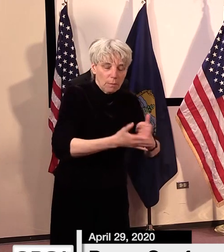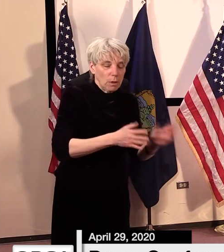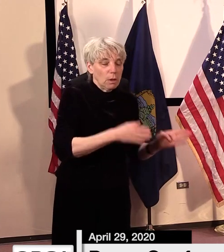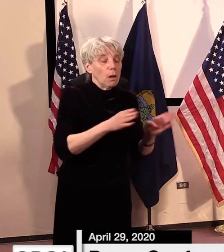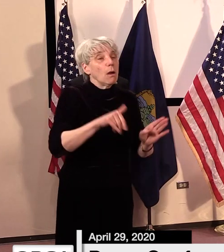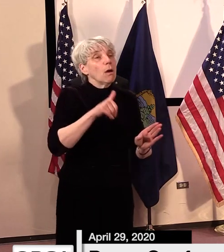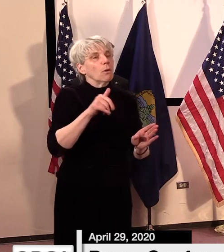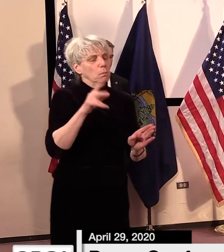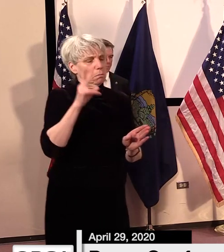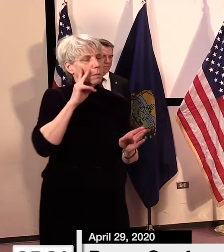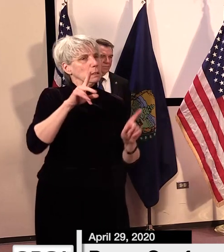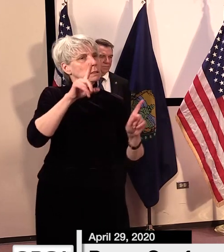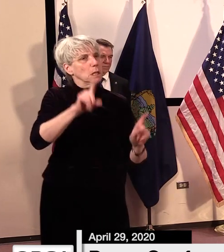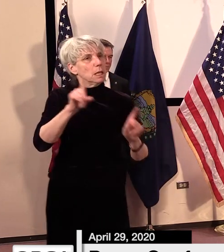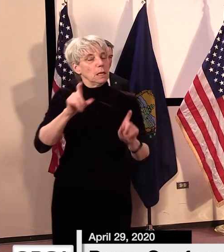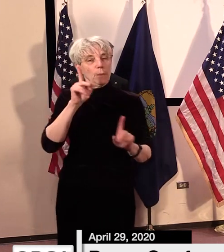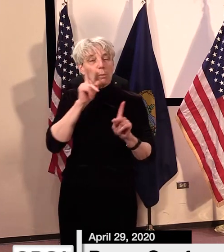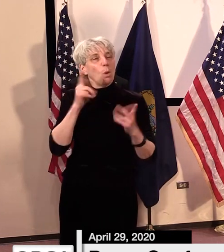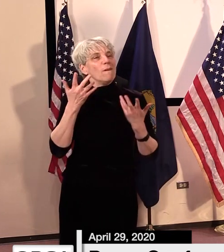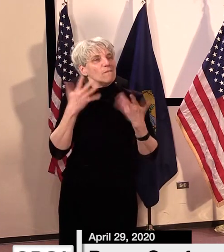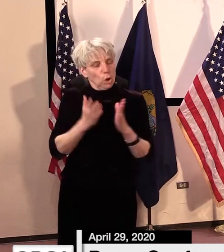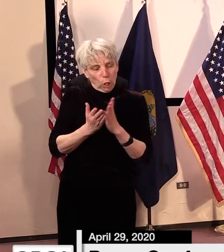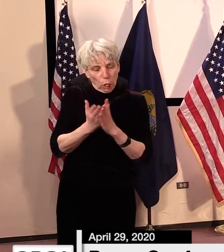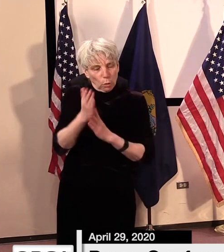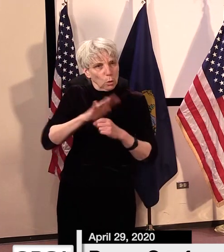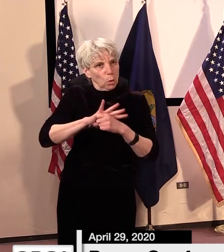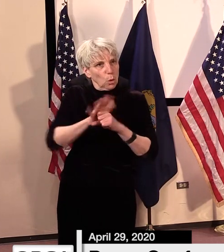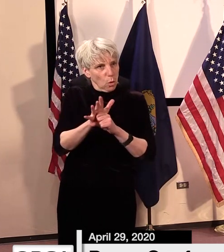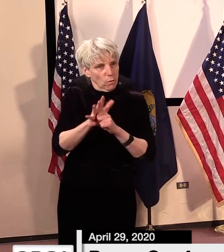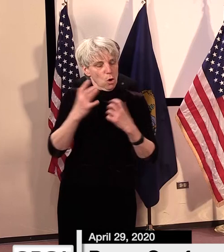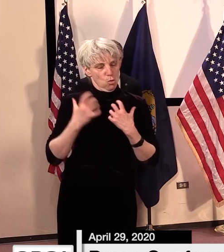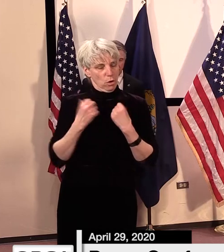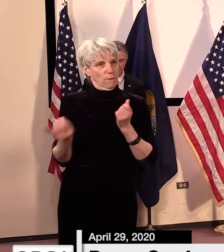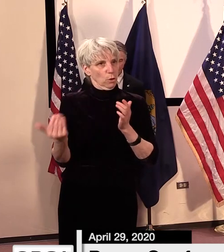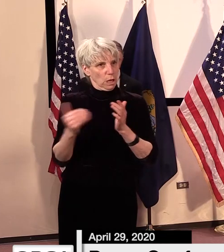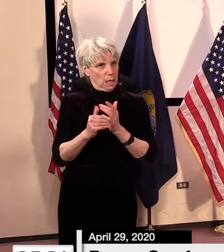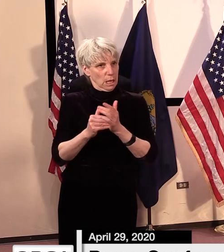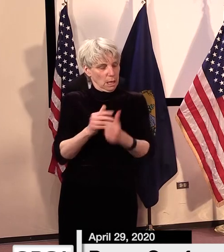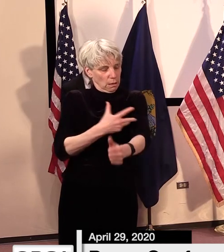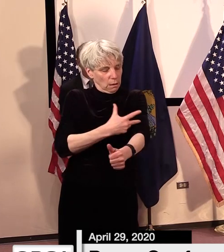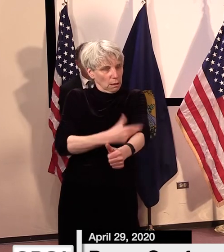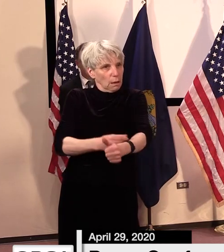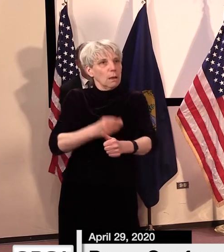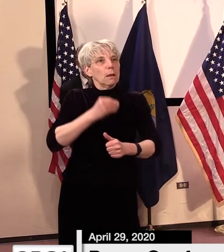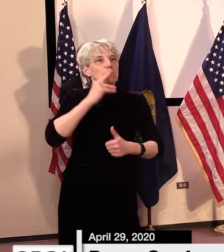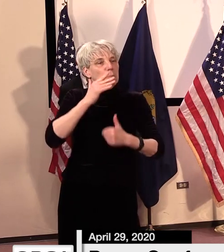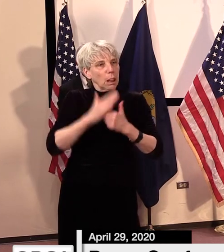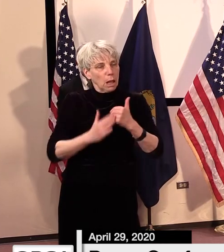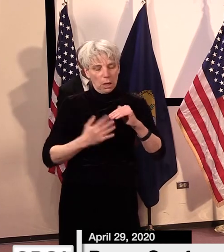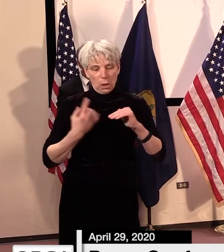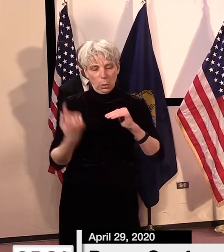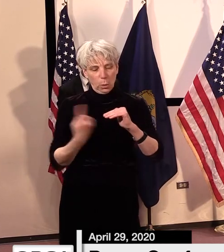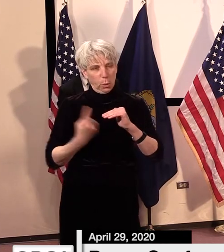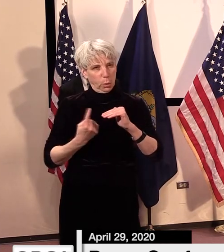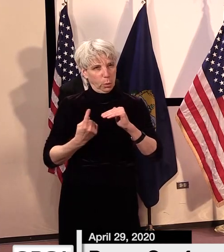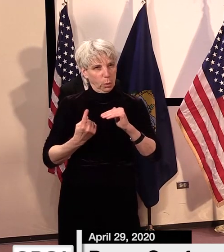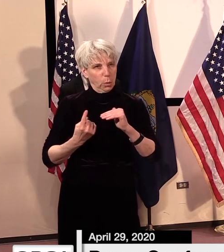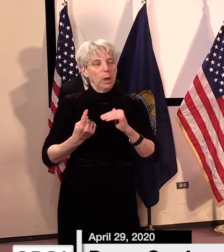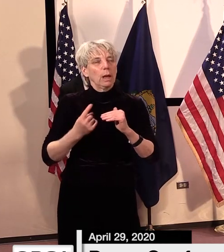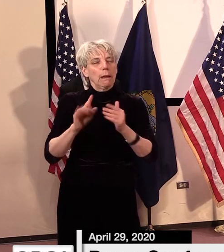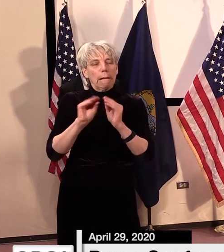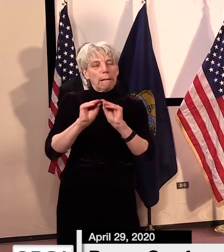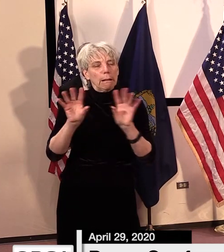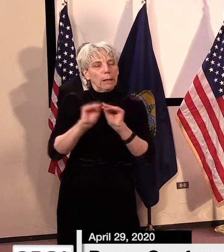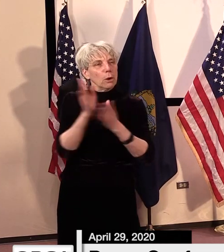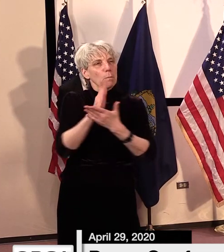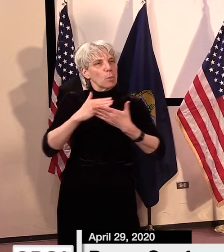plasma, people who had the infection and now want to try to do some good, donating plasma that could be